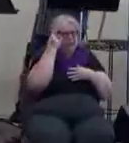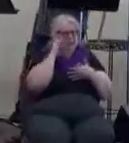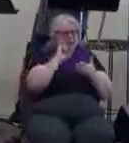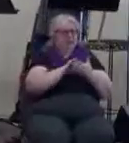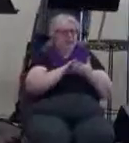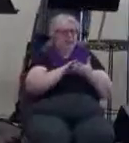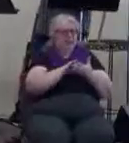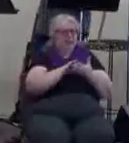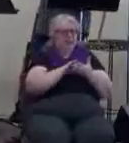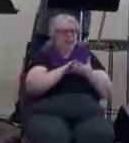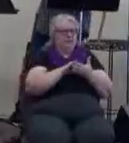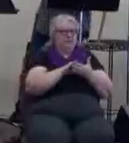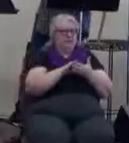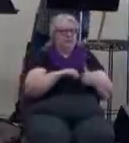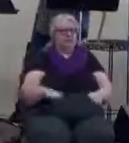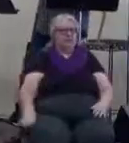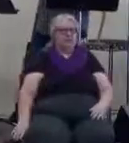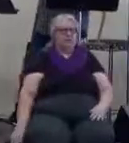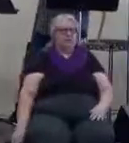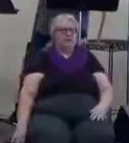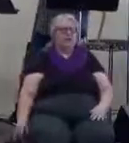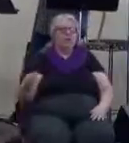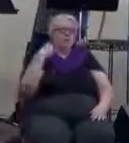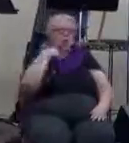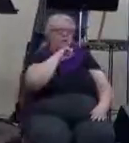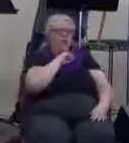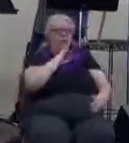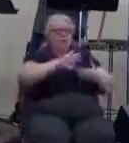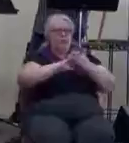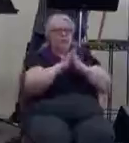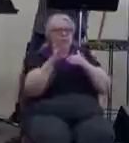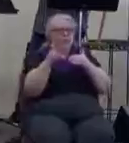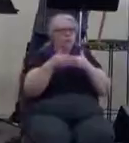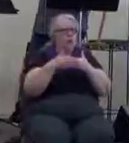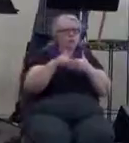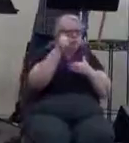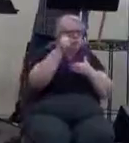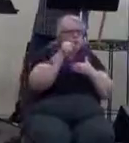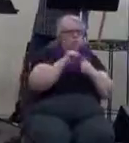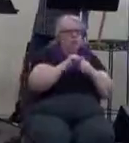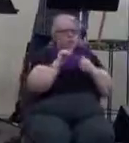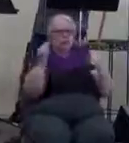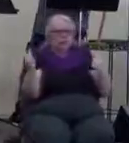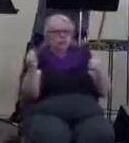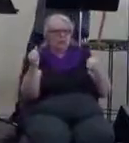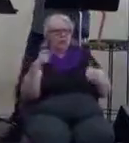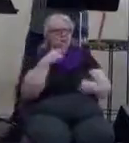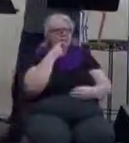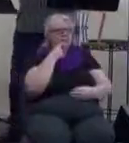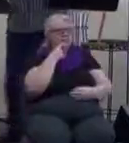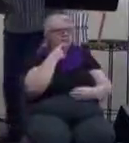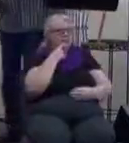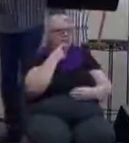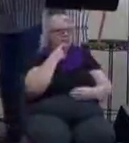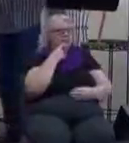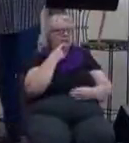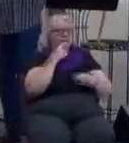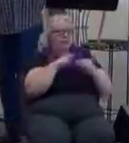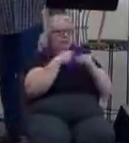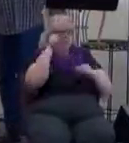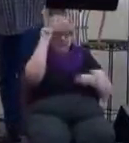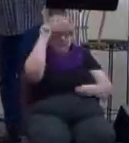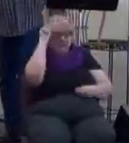or distance ourselves. One of the two. And I already mentioned Adam and Eve in the garden. When they sinned, what was the first